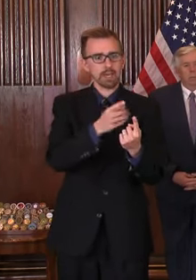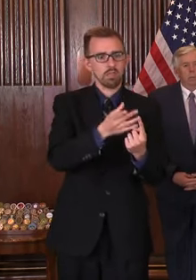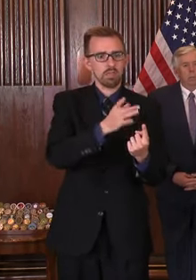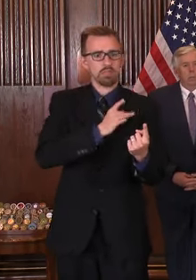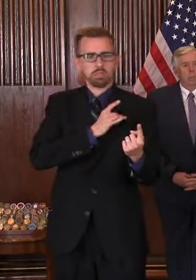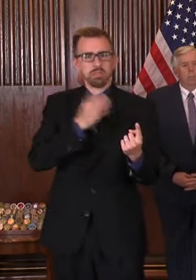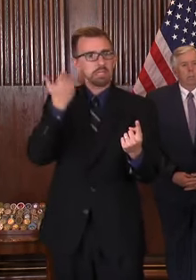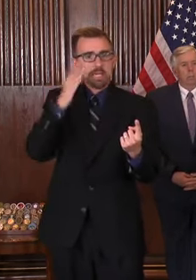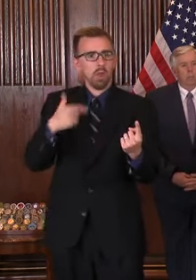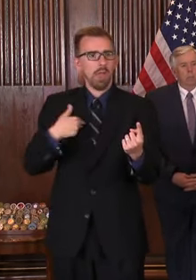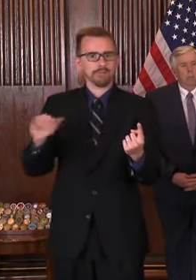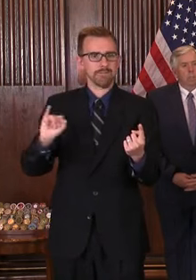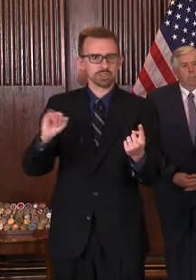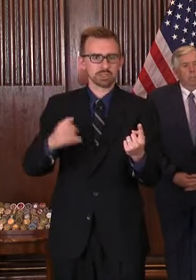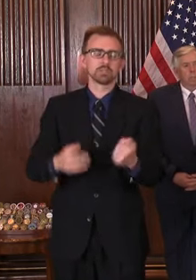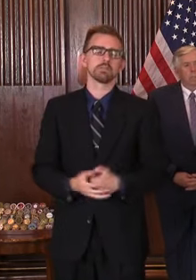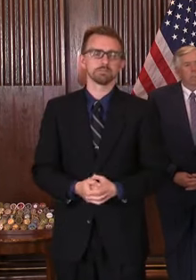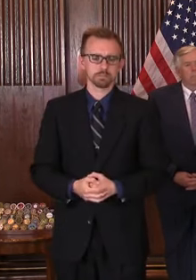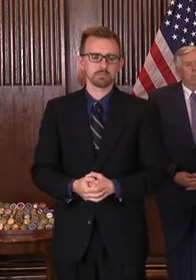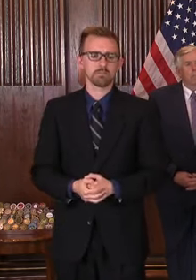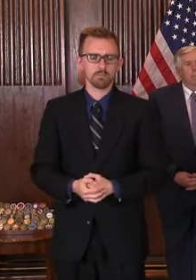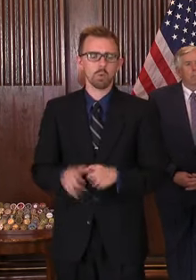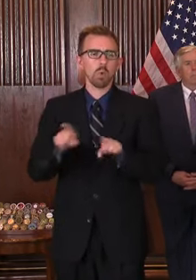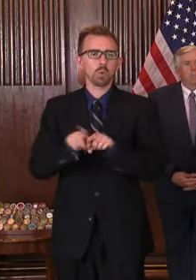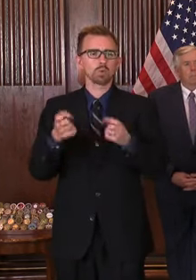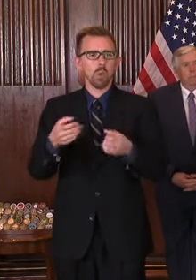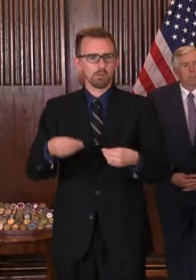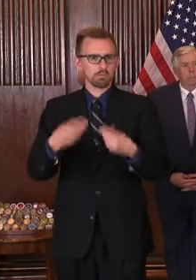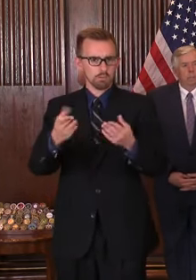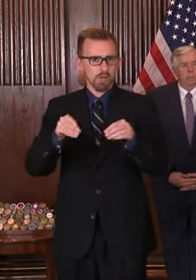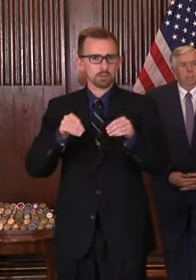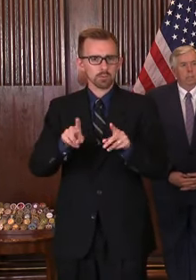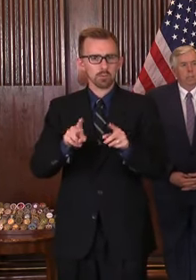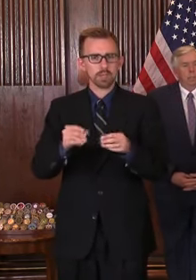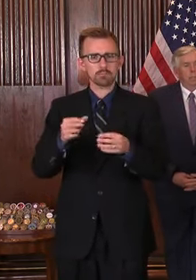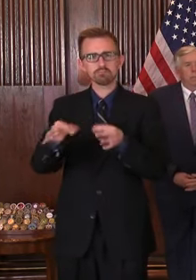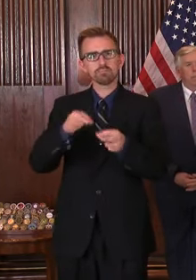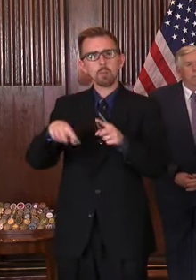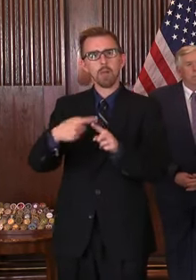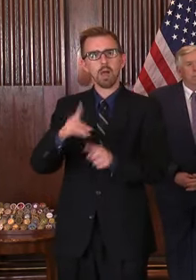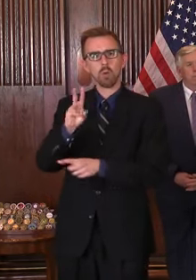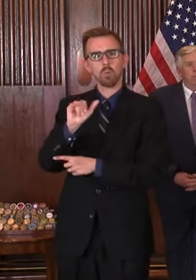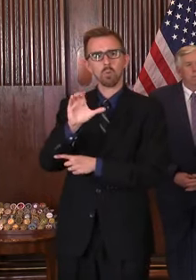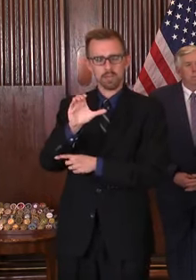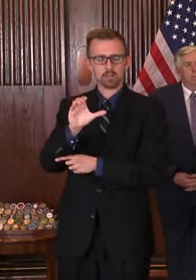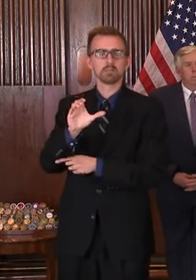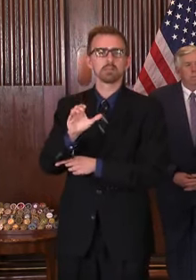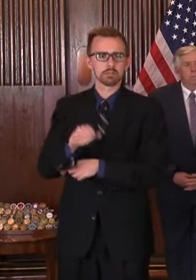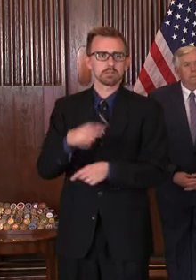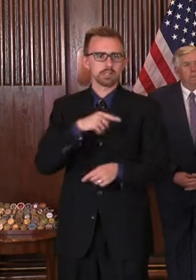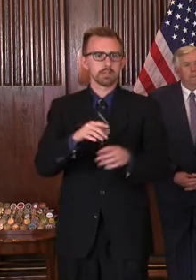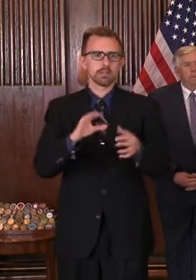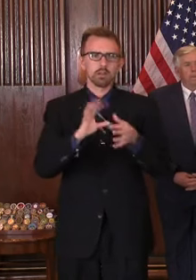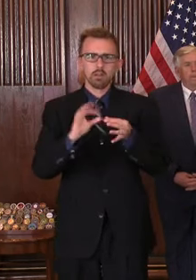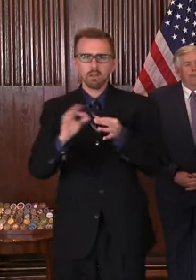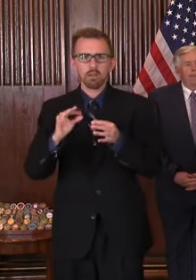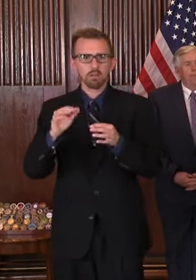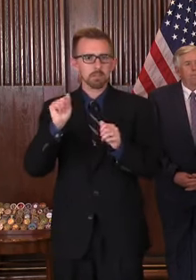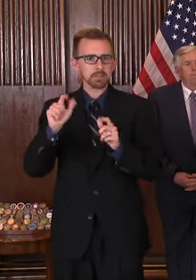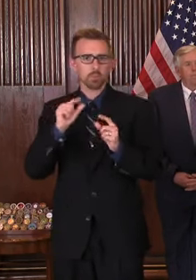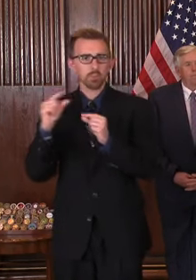it. I also want to take an opportunity to provide an update on WIC and dispel any myths that are out there during this